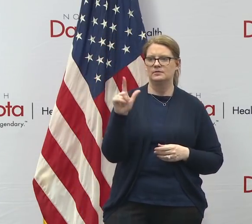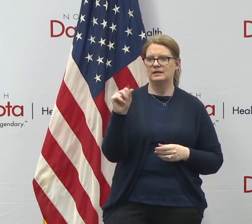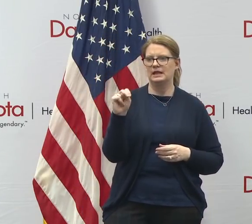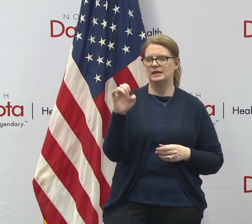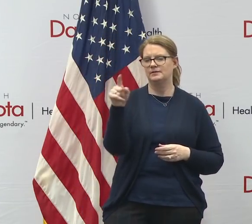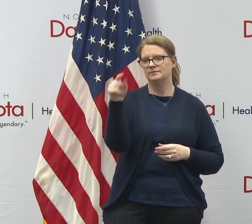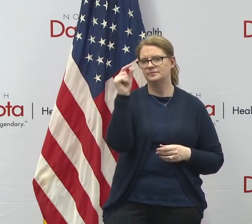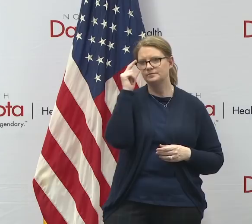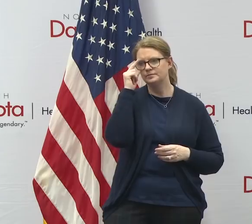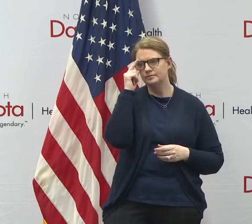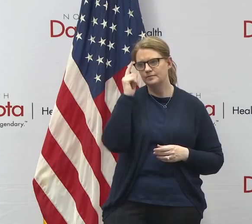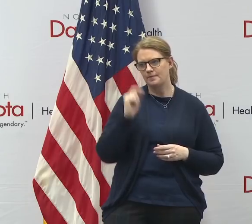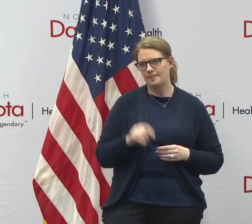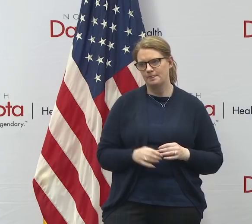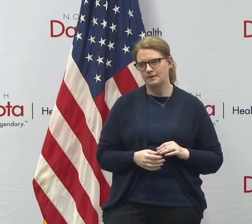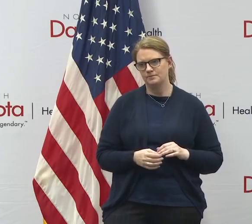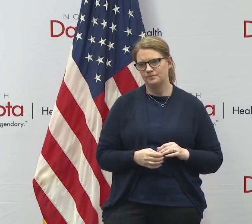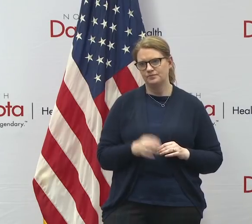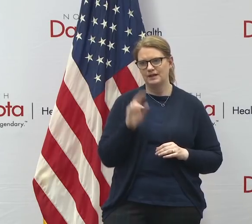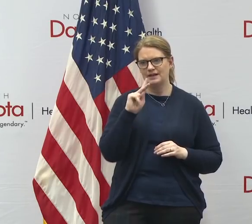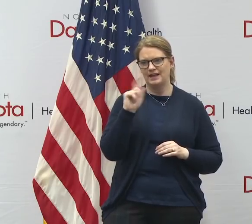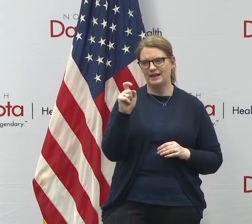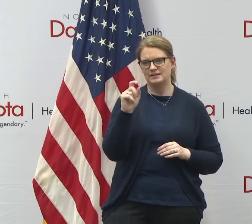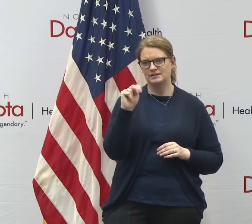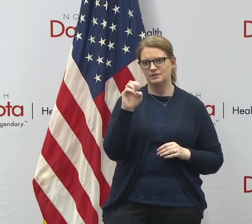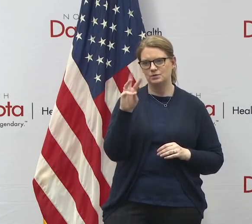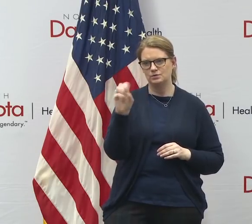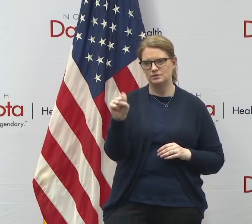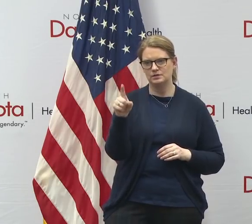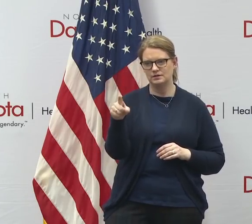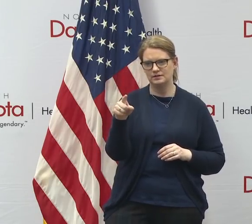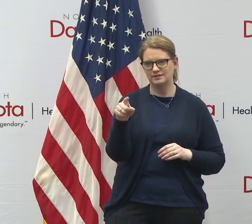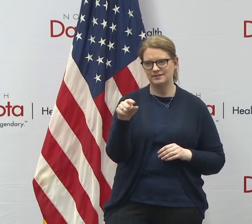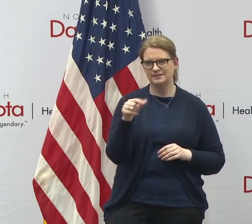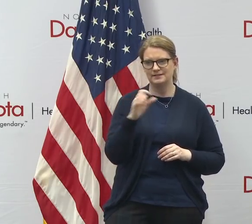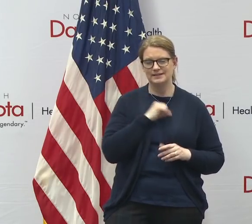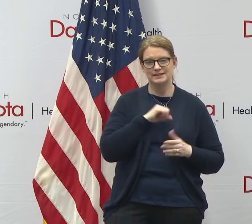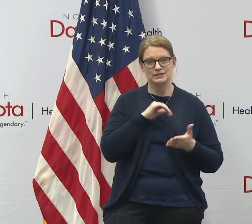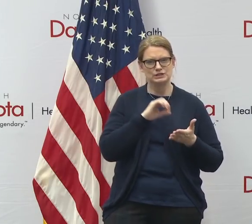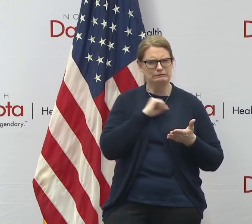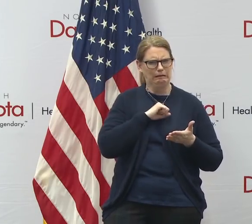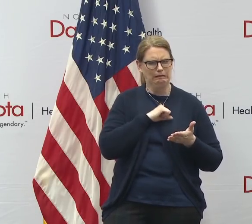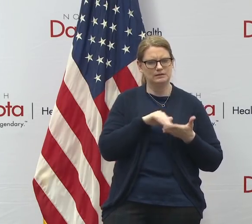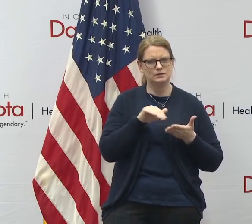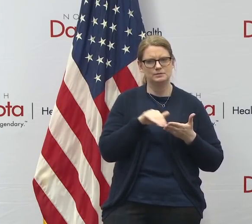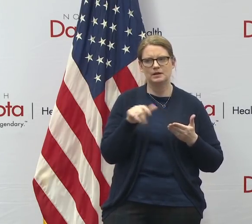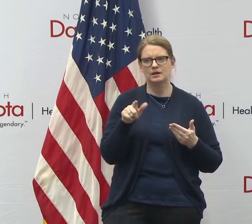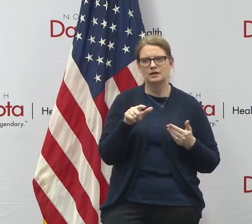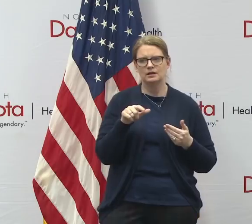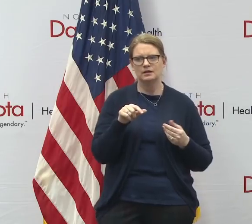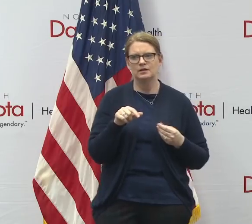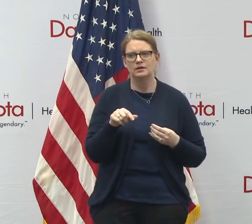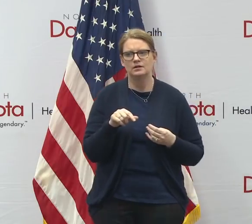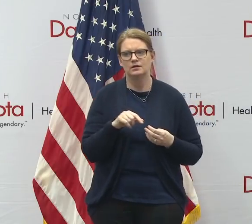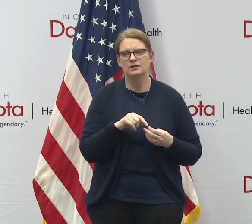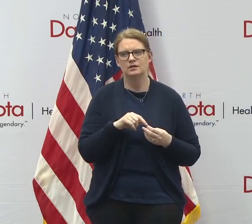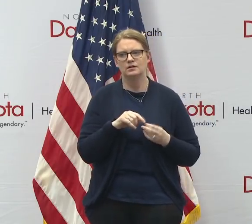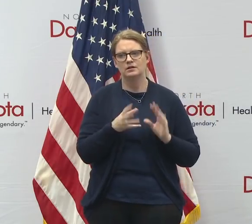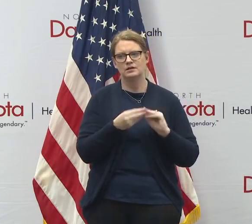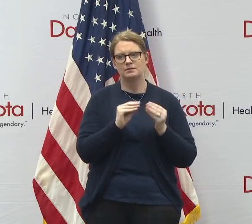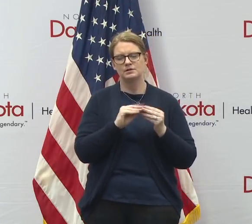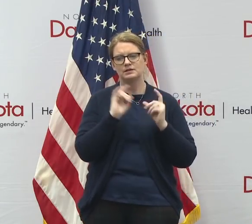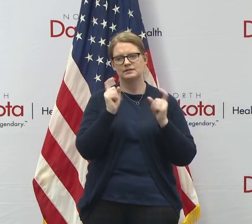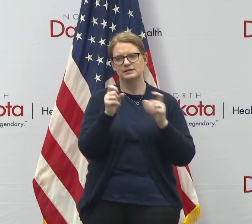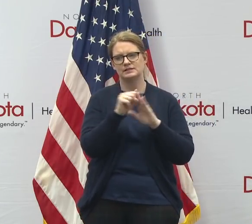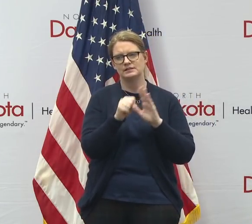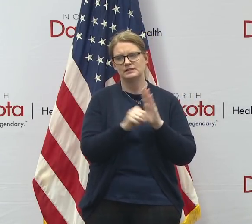Lane? KX News? Has there been any, excuse me, has there been any numbers given to the state to give